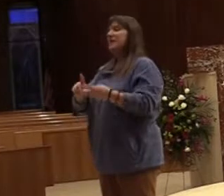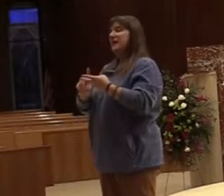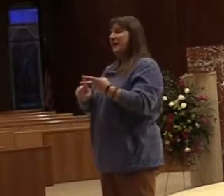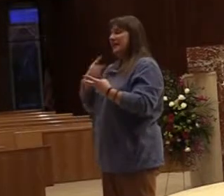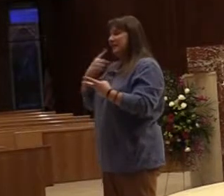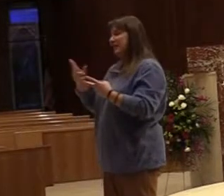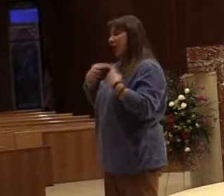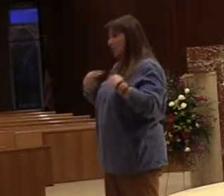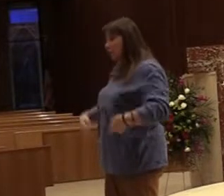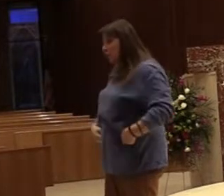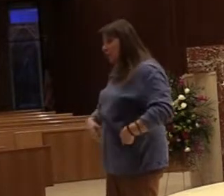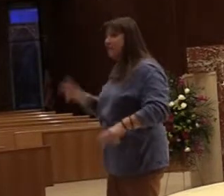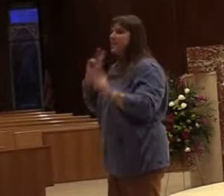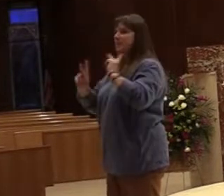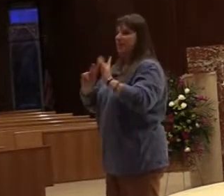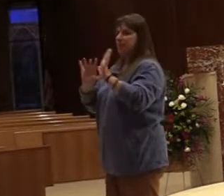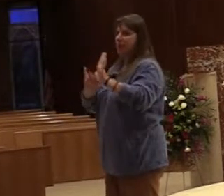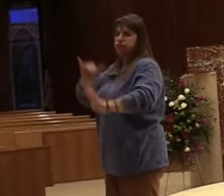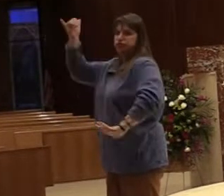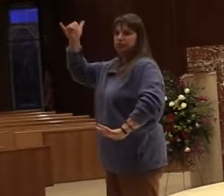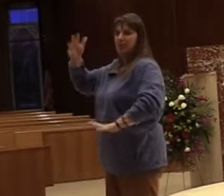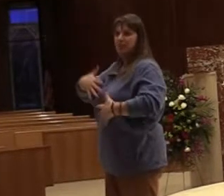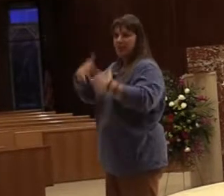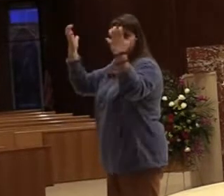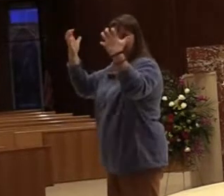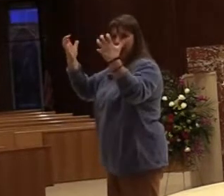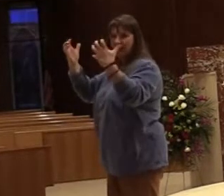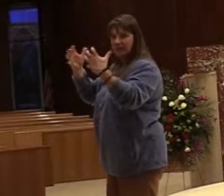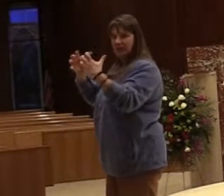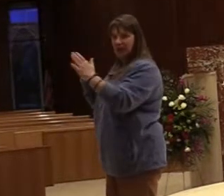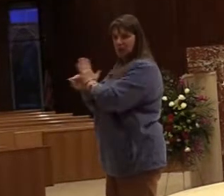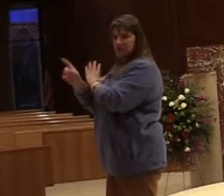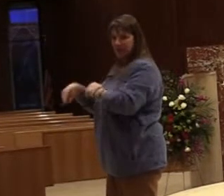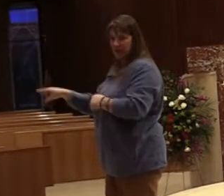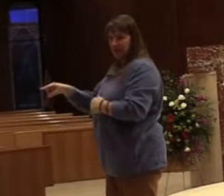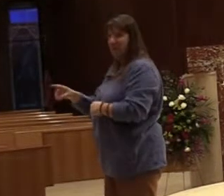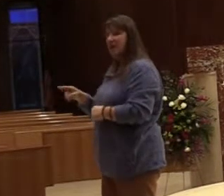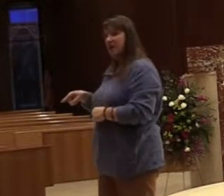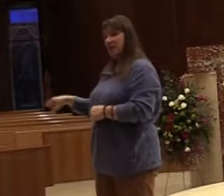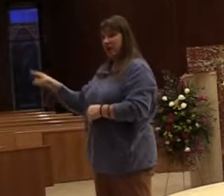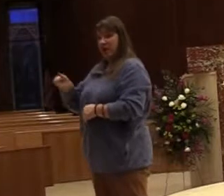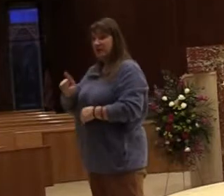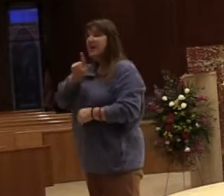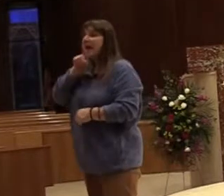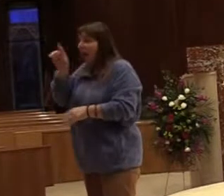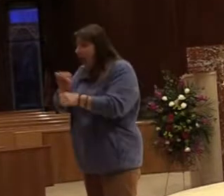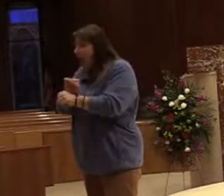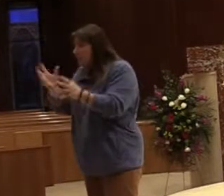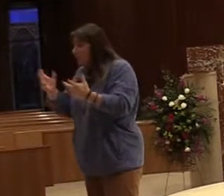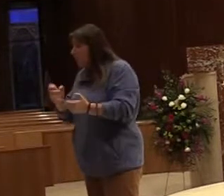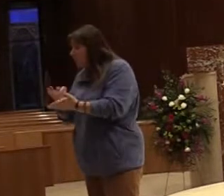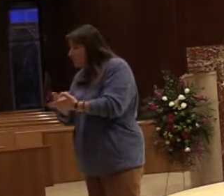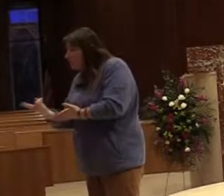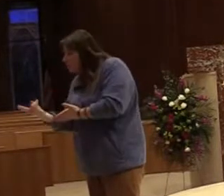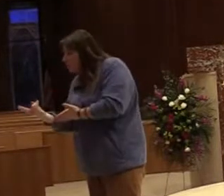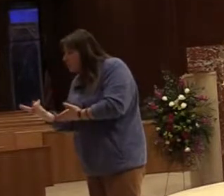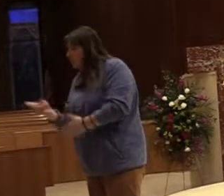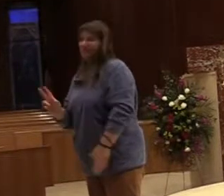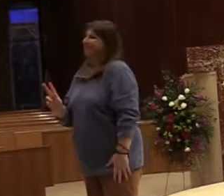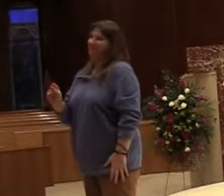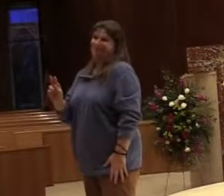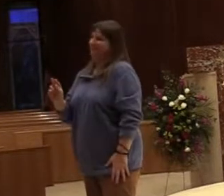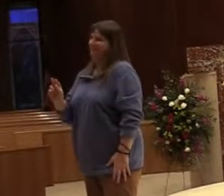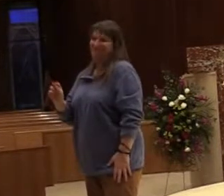from. And these men weren't real seekers of the truth. They weren't interested in actually learning where Jesus' authority came